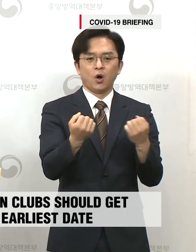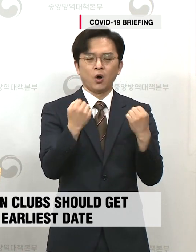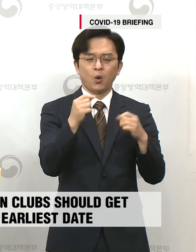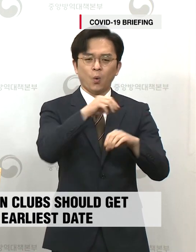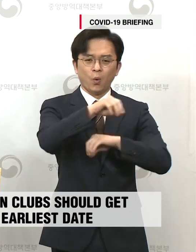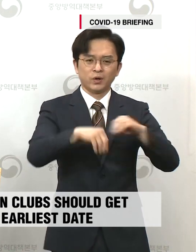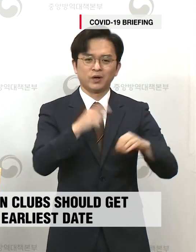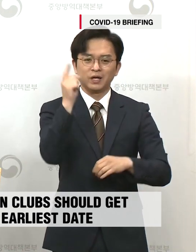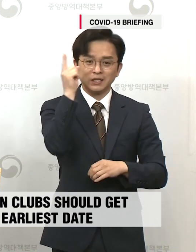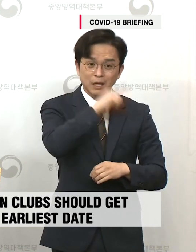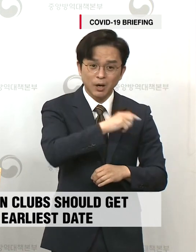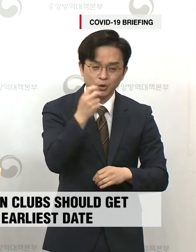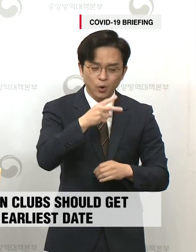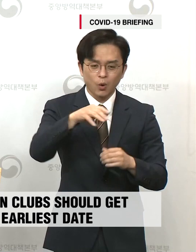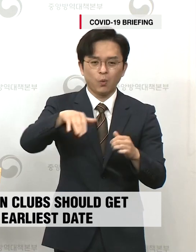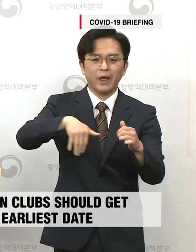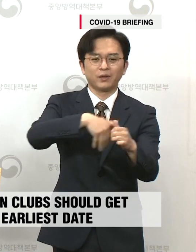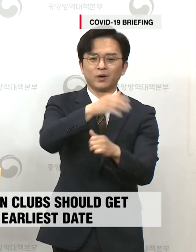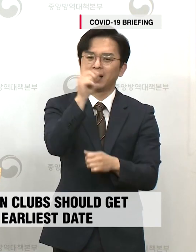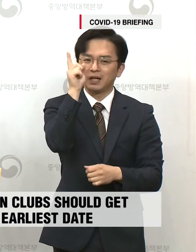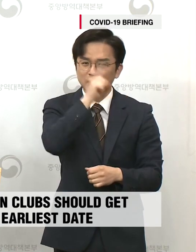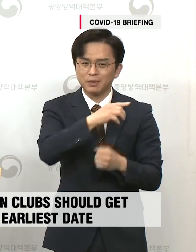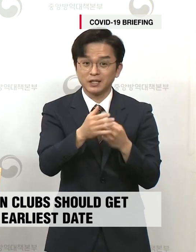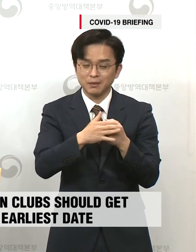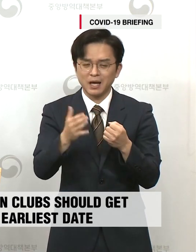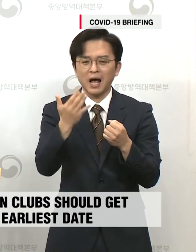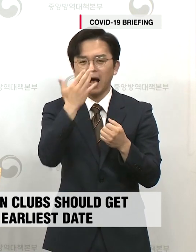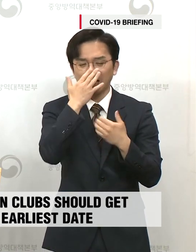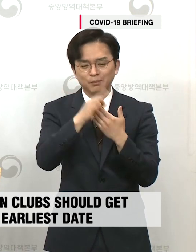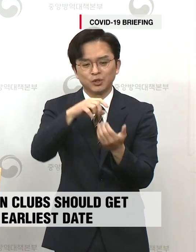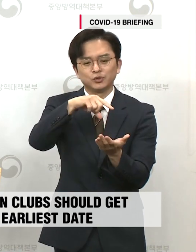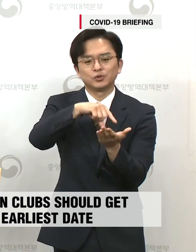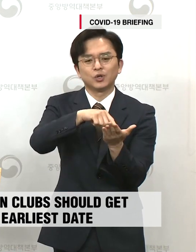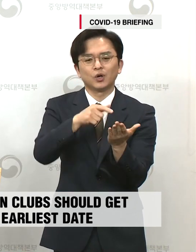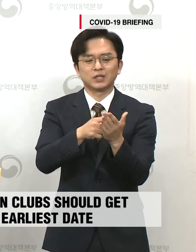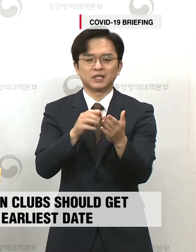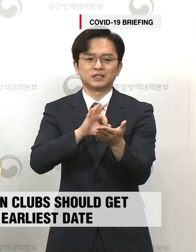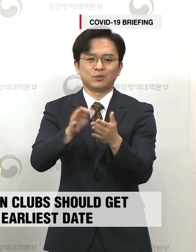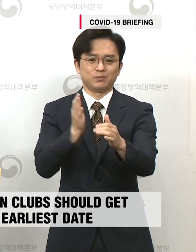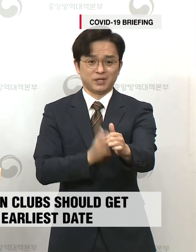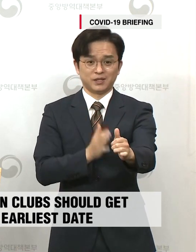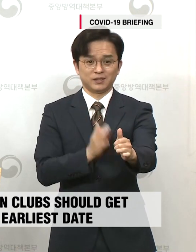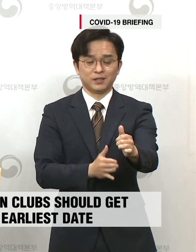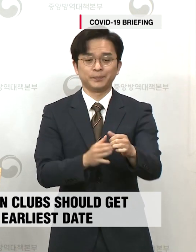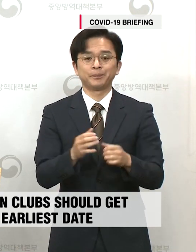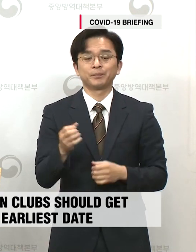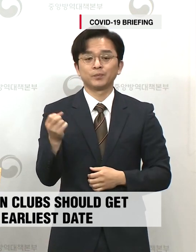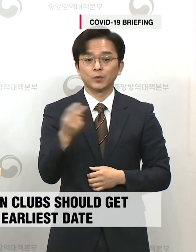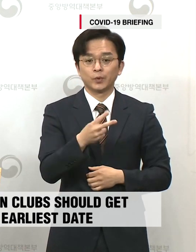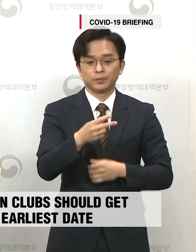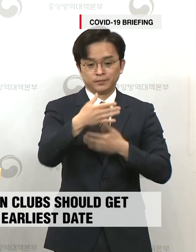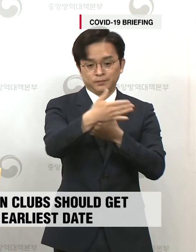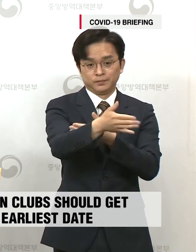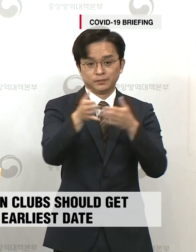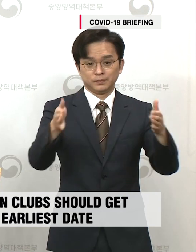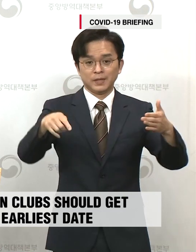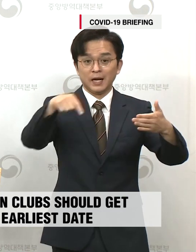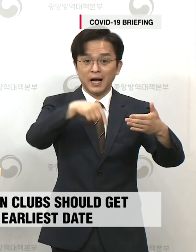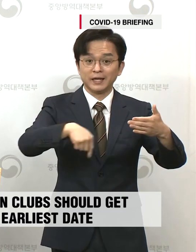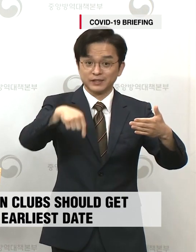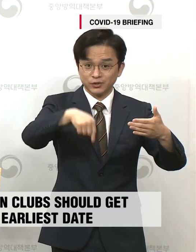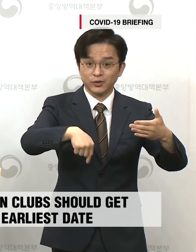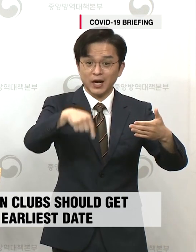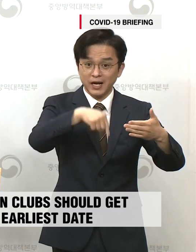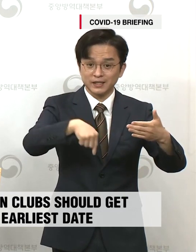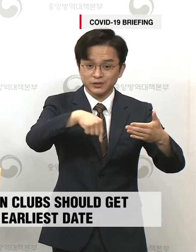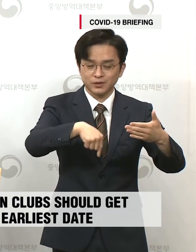believe that these are not effective as well, and we also recommended people from refraining using this method.